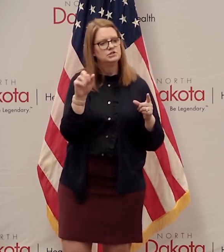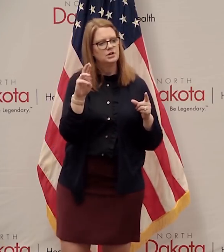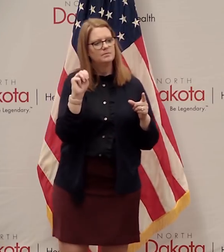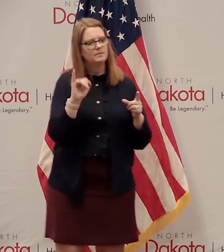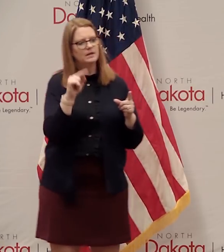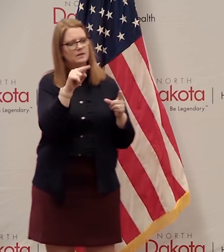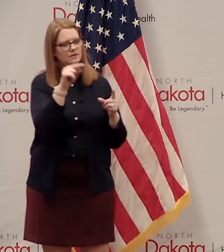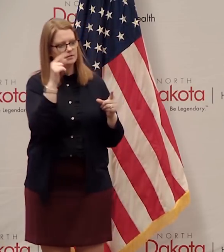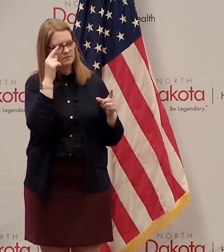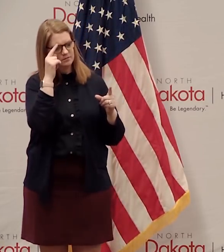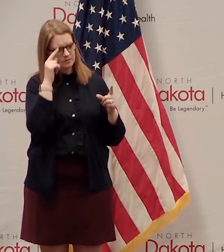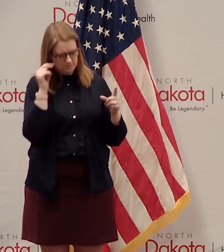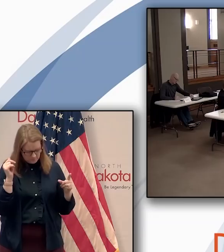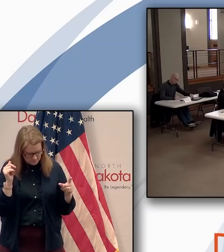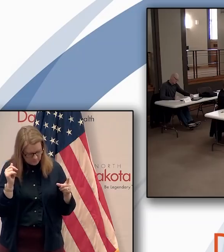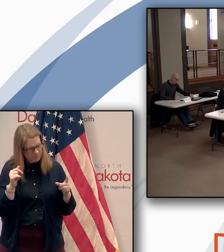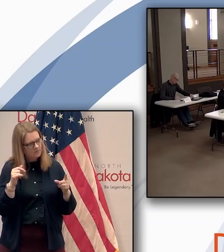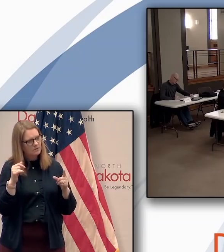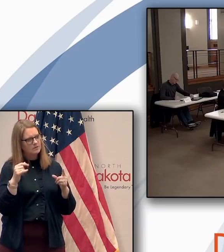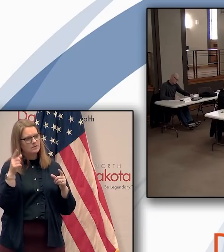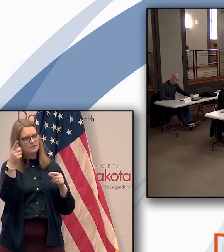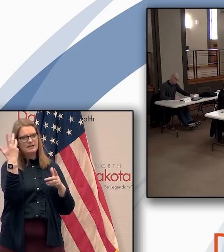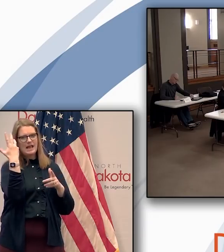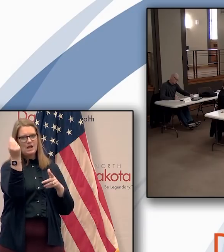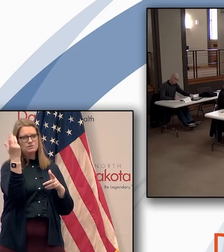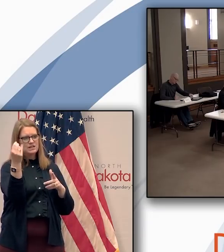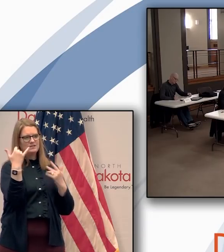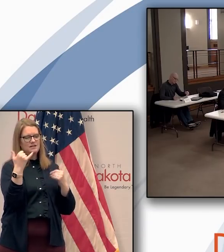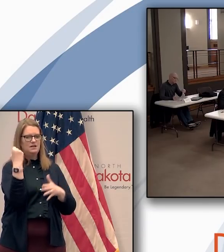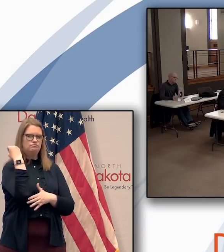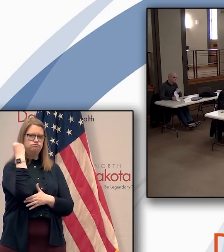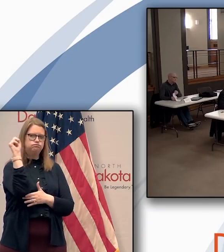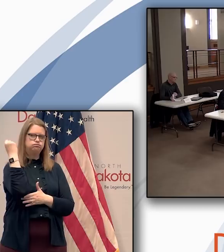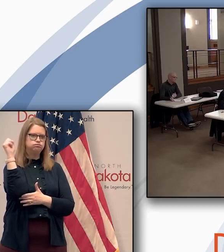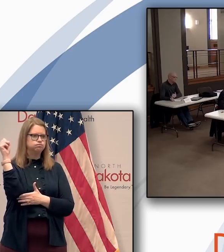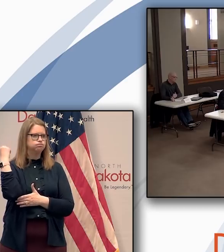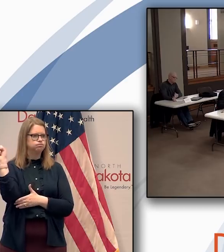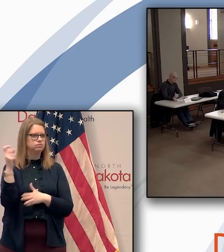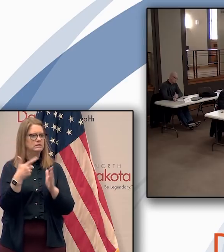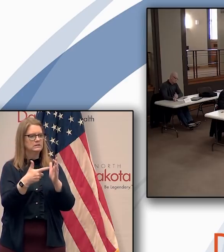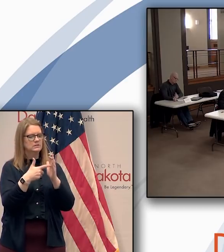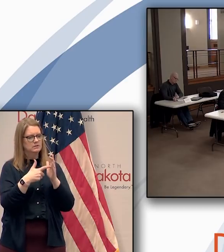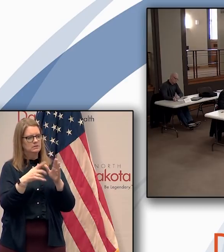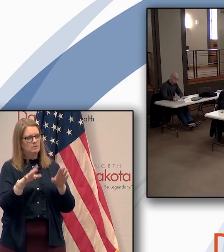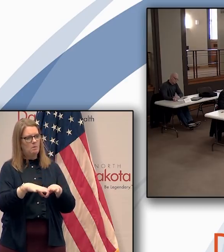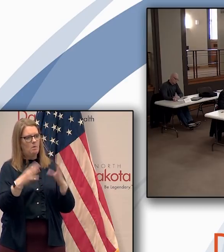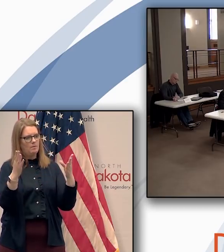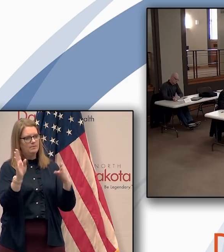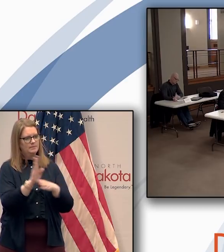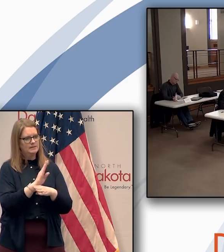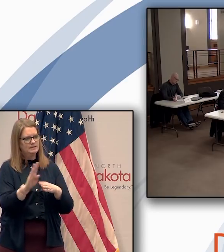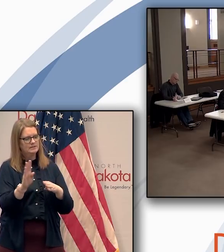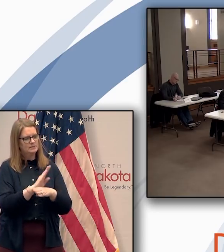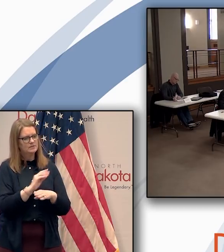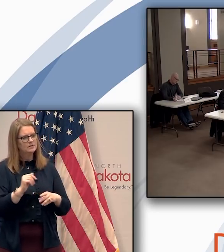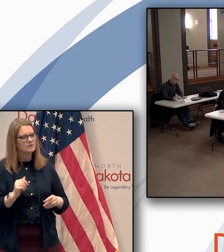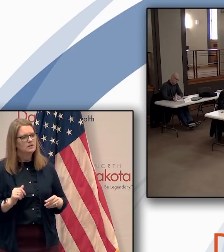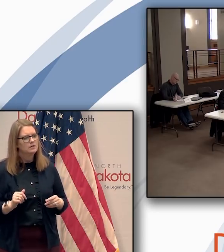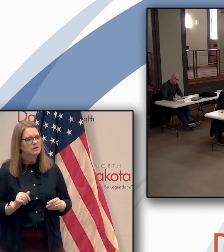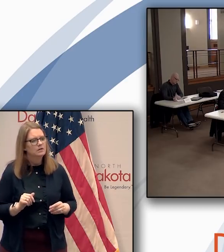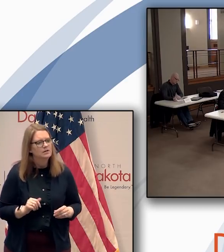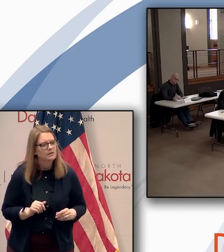As I'm sure you know, there were a number of protesters outside your office today demanding that you reopen businesses, or at least allow them